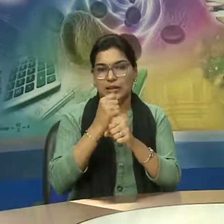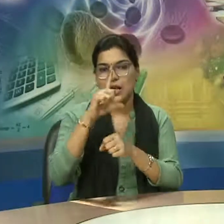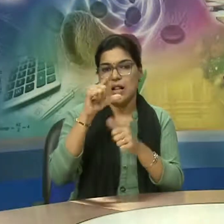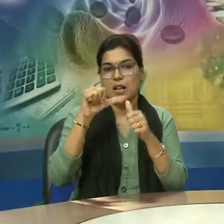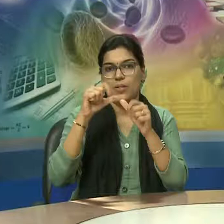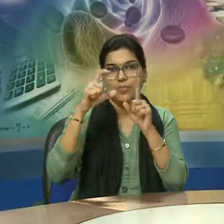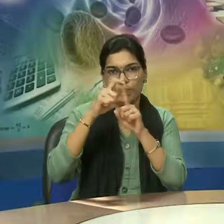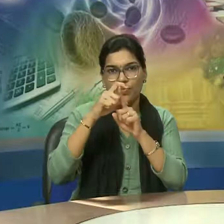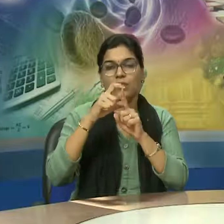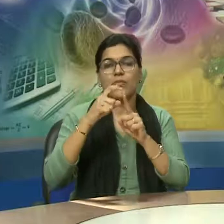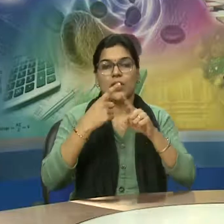"Glad